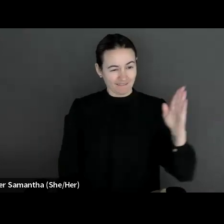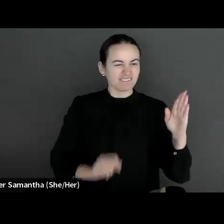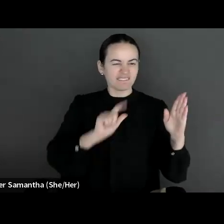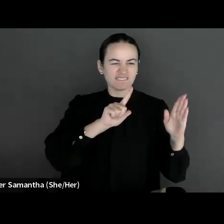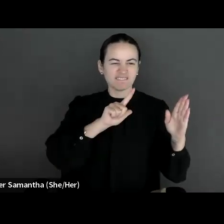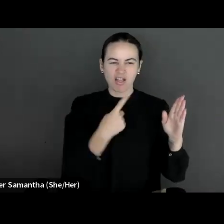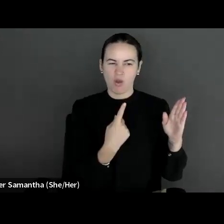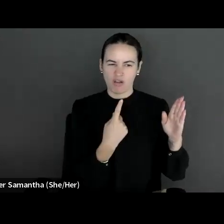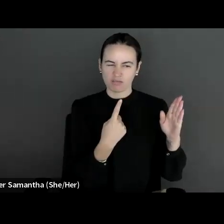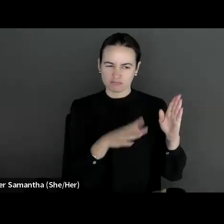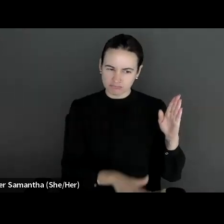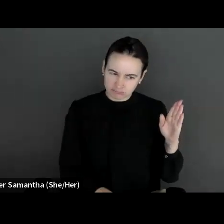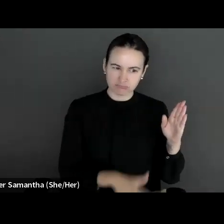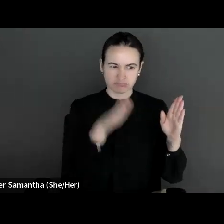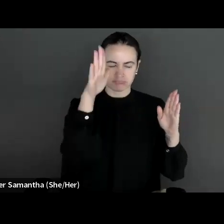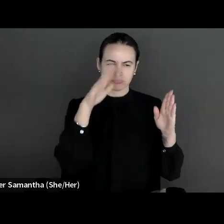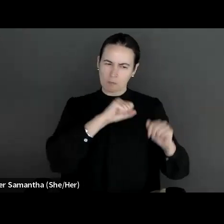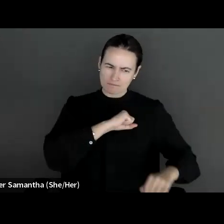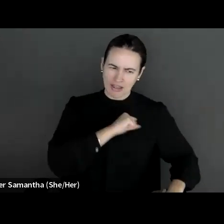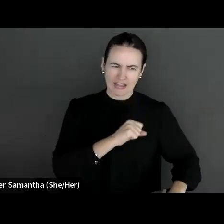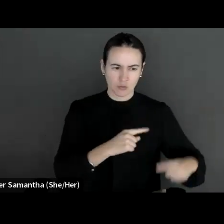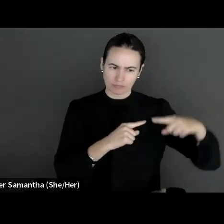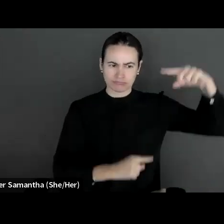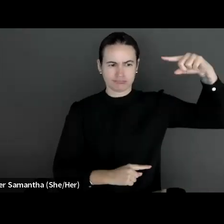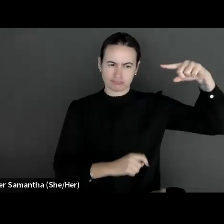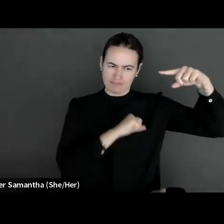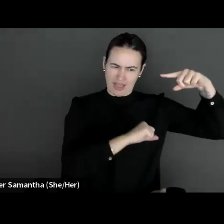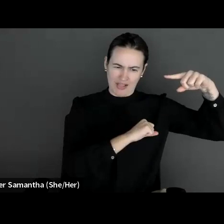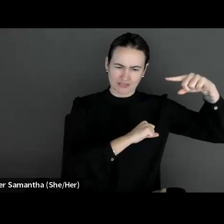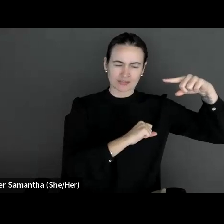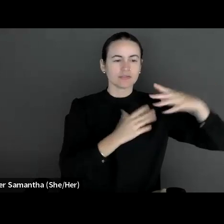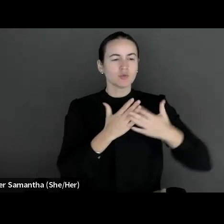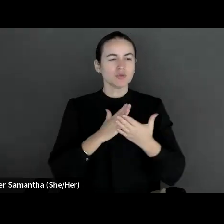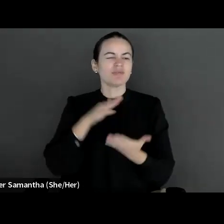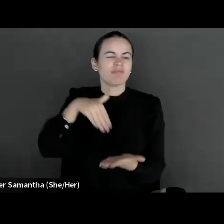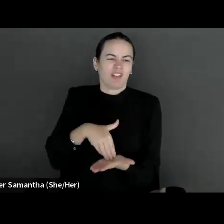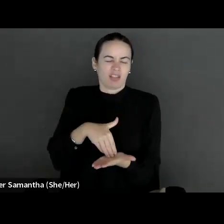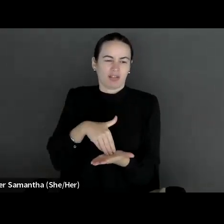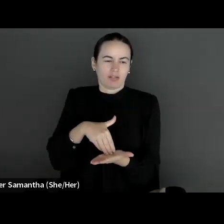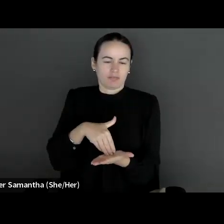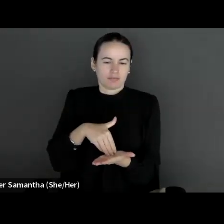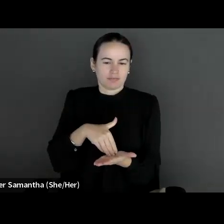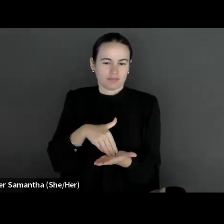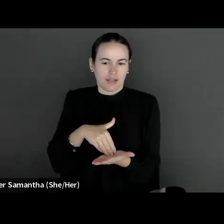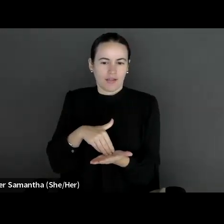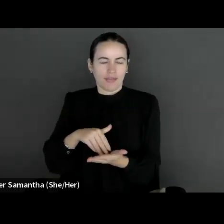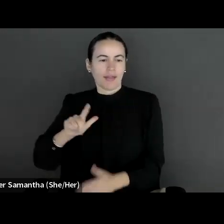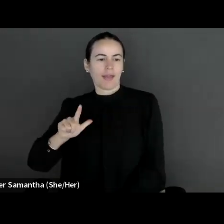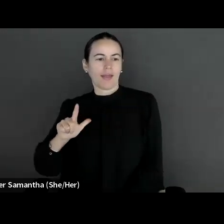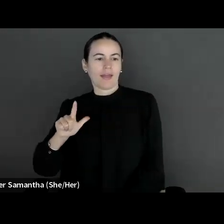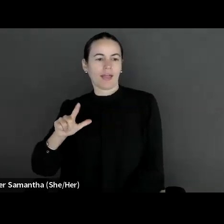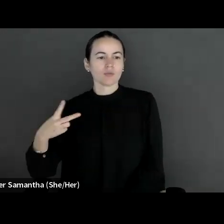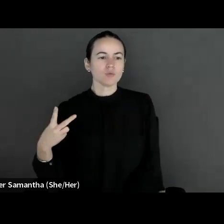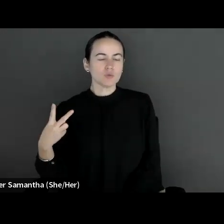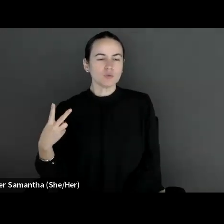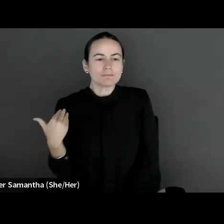signers were faster than the interpreters in the middle, and they were faster than the beginner learners on the